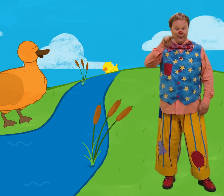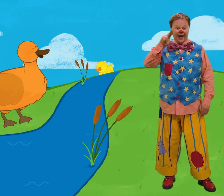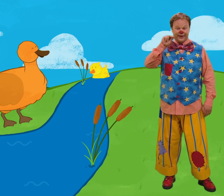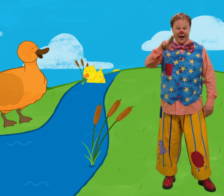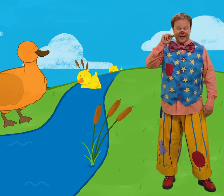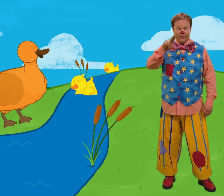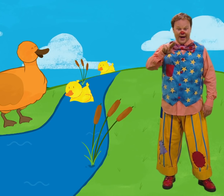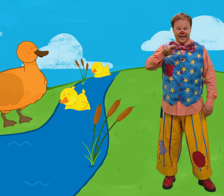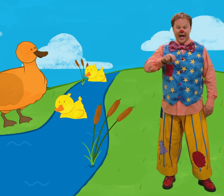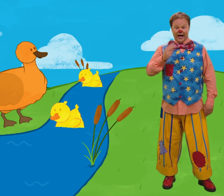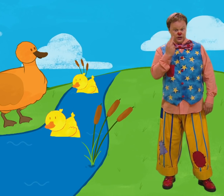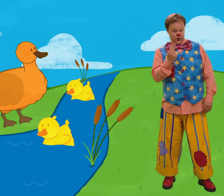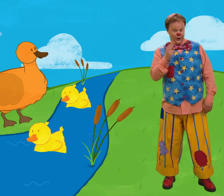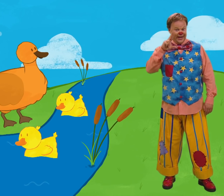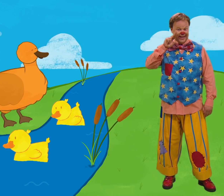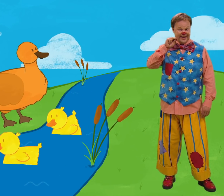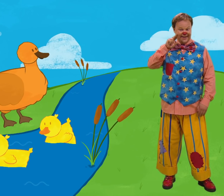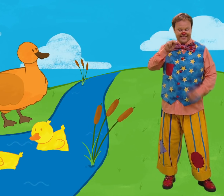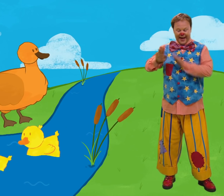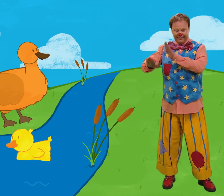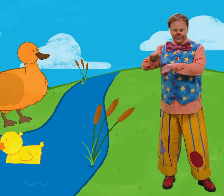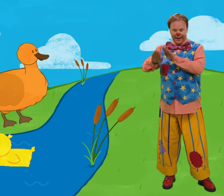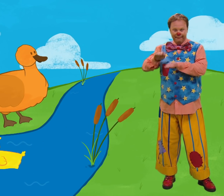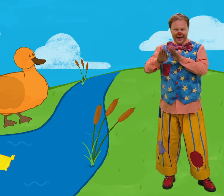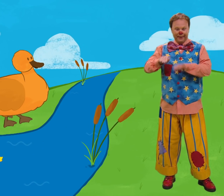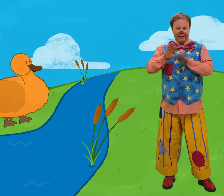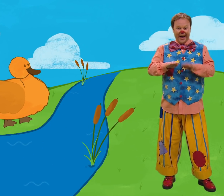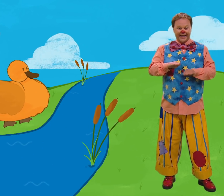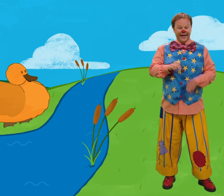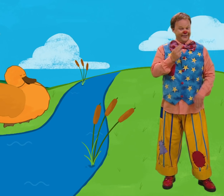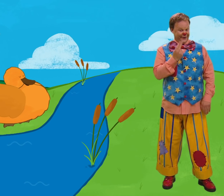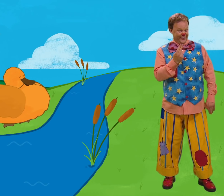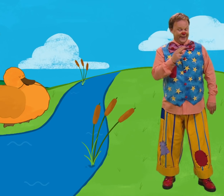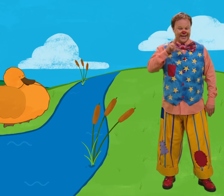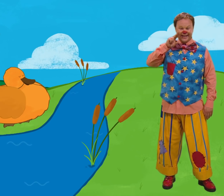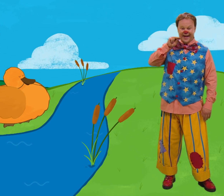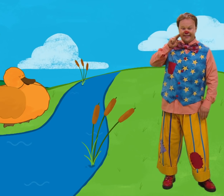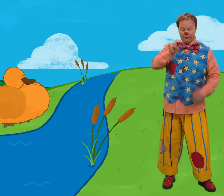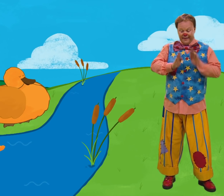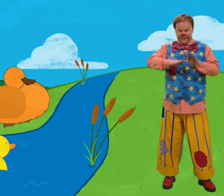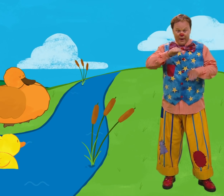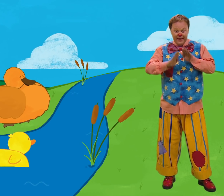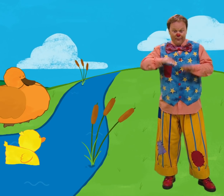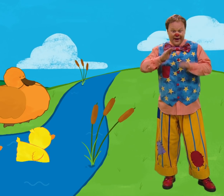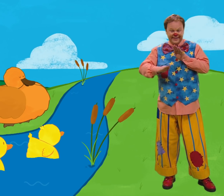quack, quack, quack. And two little ducks came swimming back. Two little ducks went swimming one